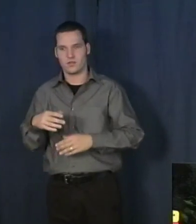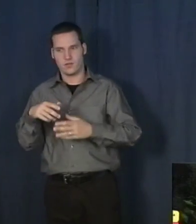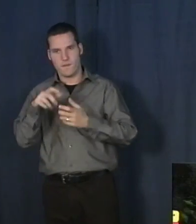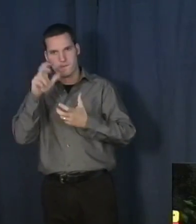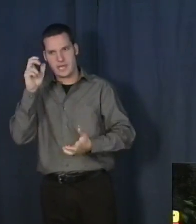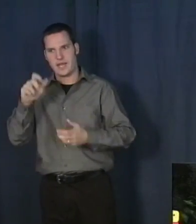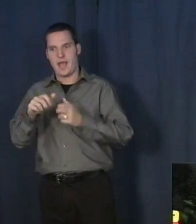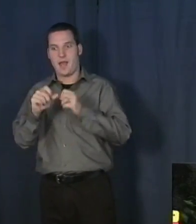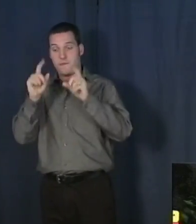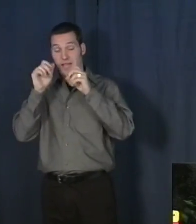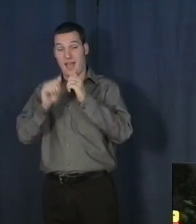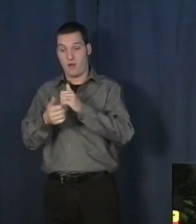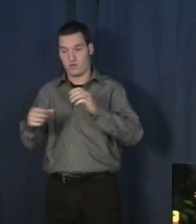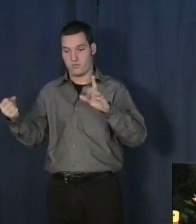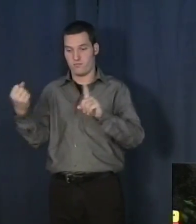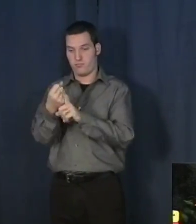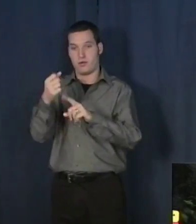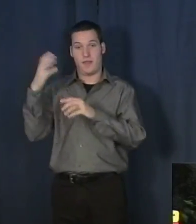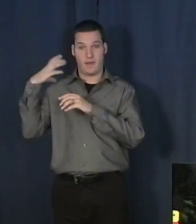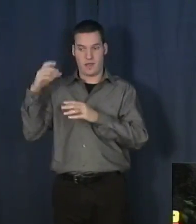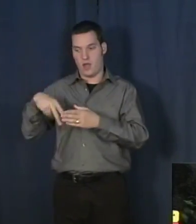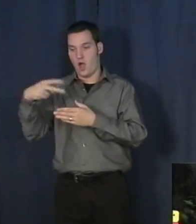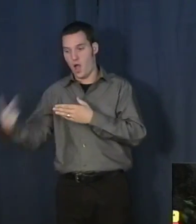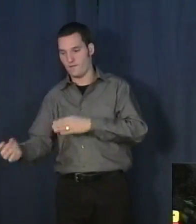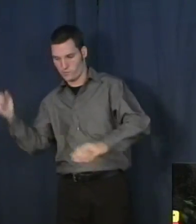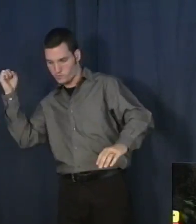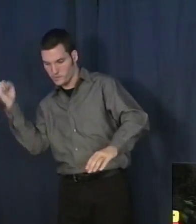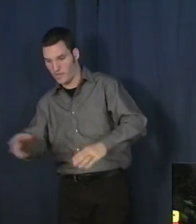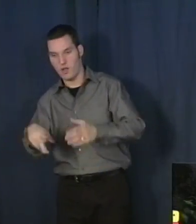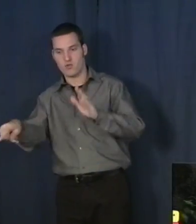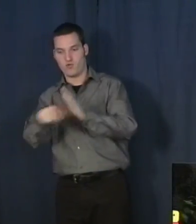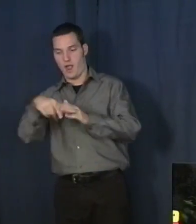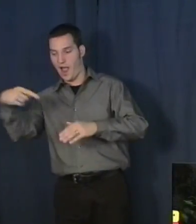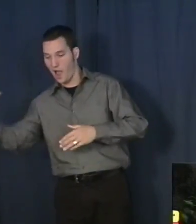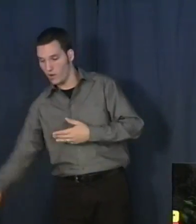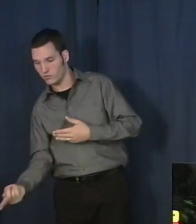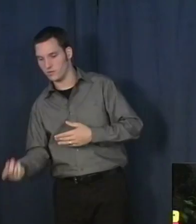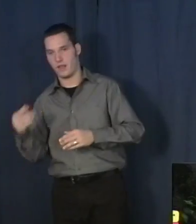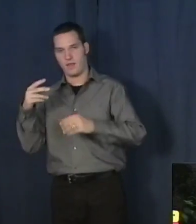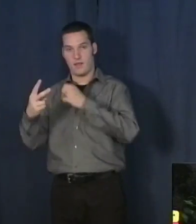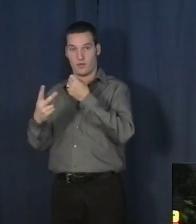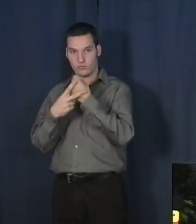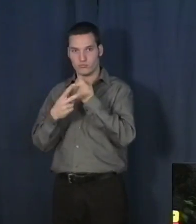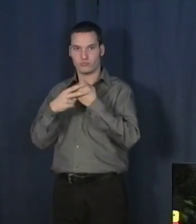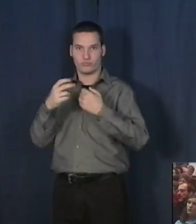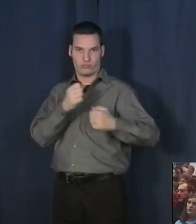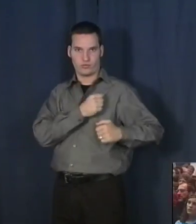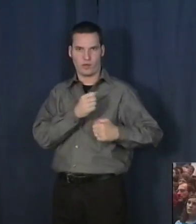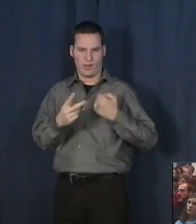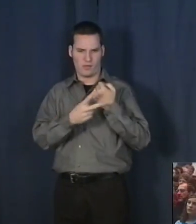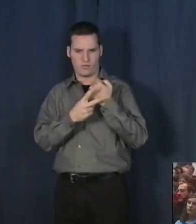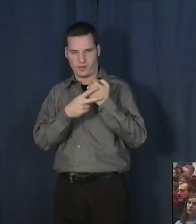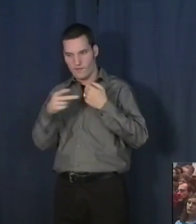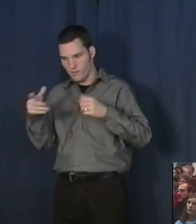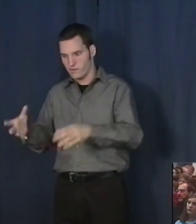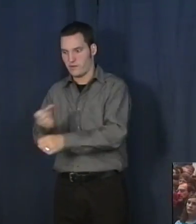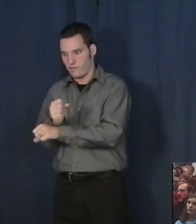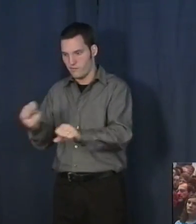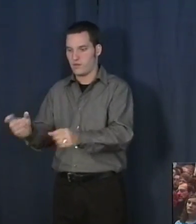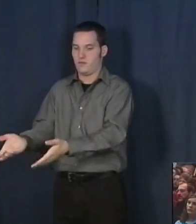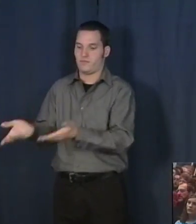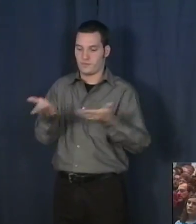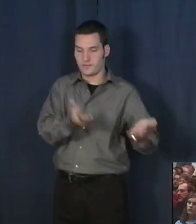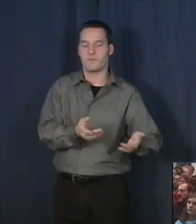about the Monongahela, how the sea monster knocked the captain out of the small boat that went out there to harpoon it. Sailors had to rescue him. He was unconscious. This thing had a huge